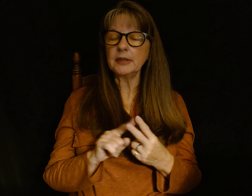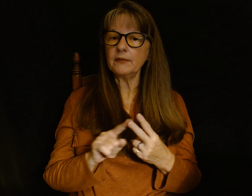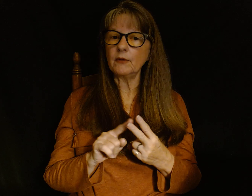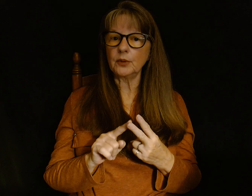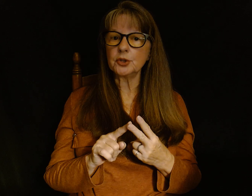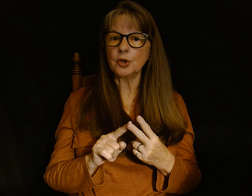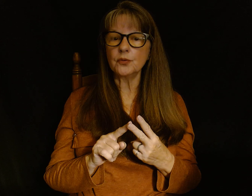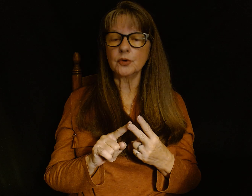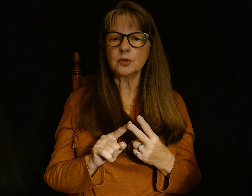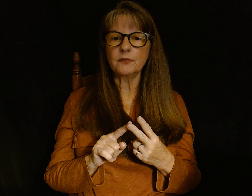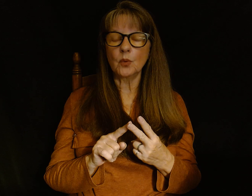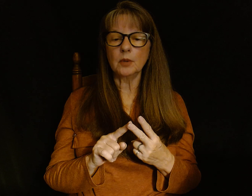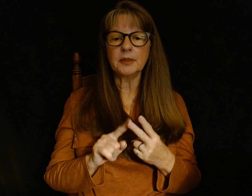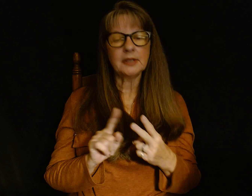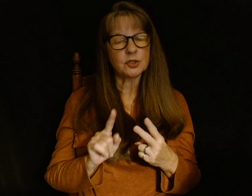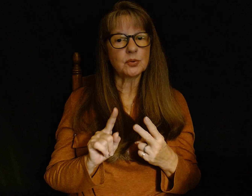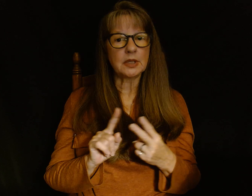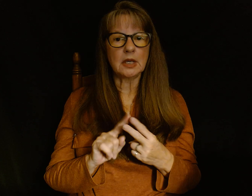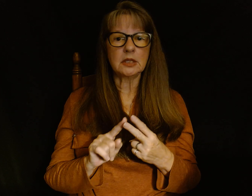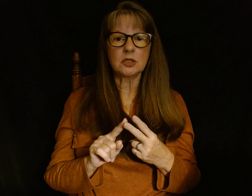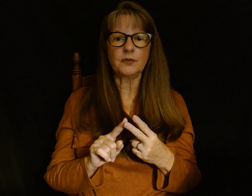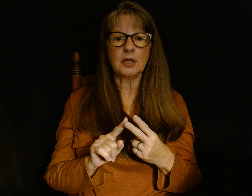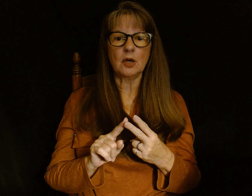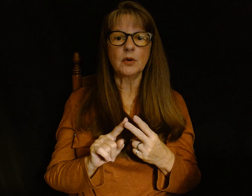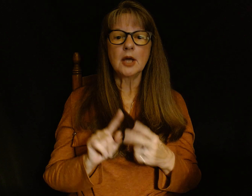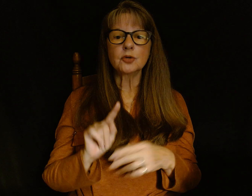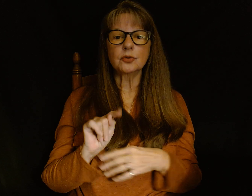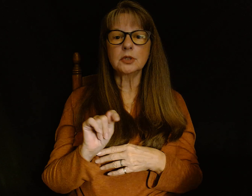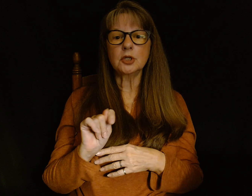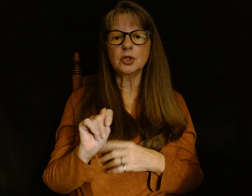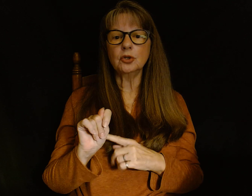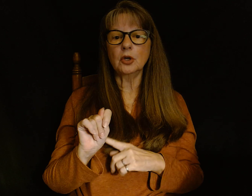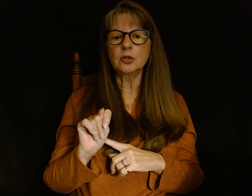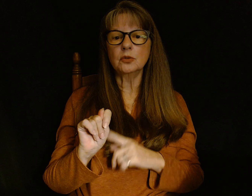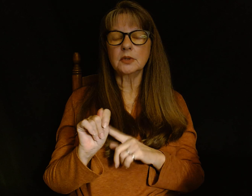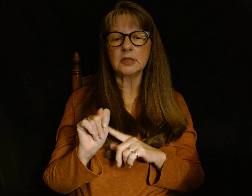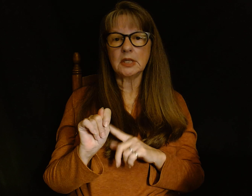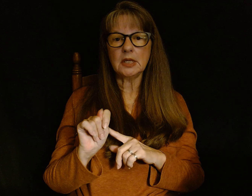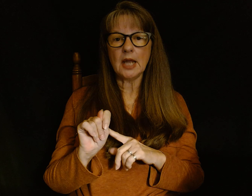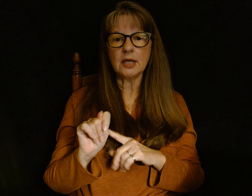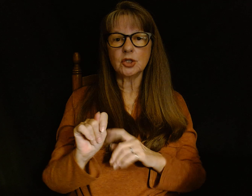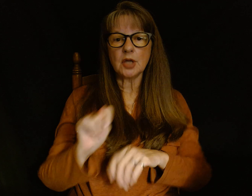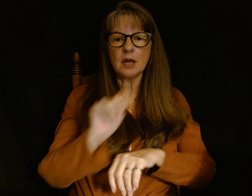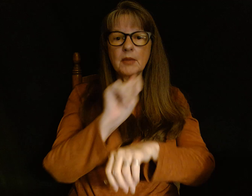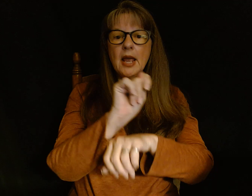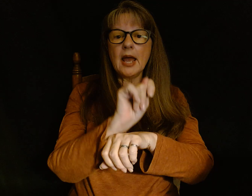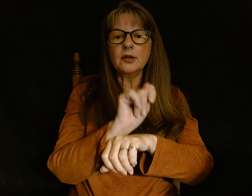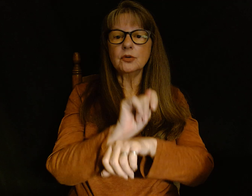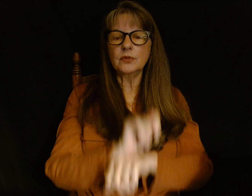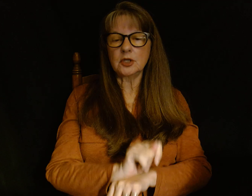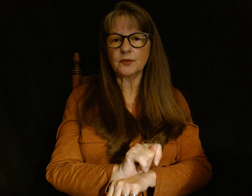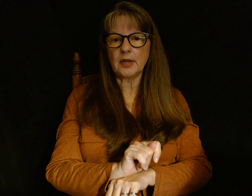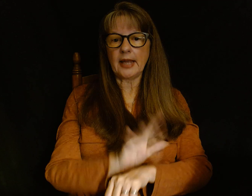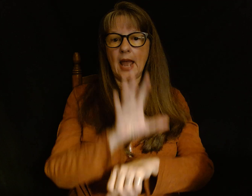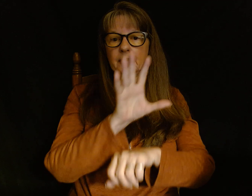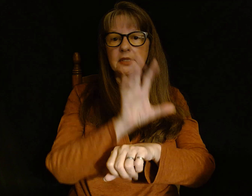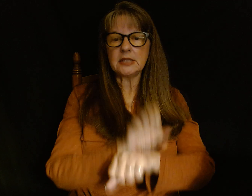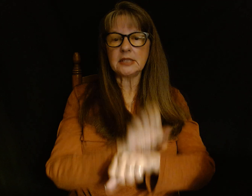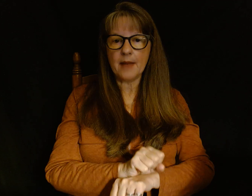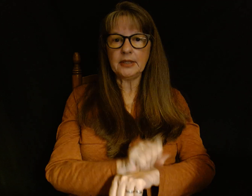I've already shown those before, but let's do it again in this video. So tradition, you could do with a T hand shape and do this for like habit. This is habit.